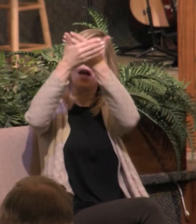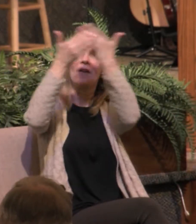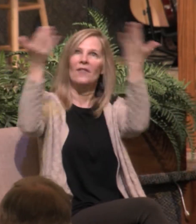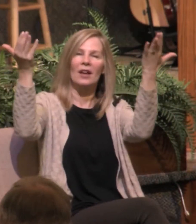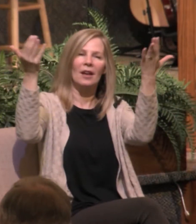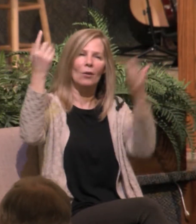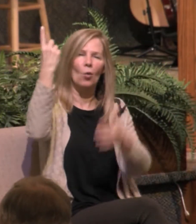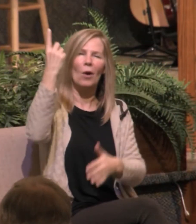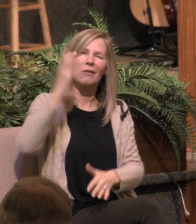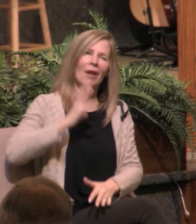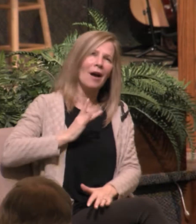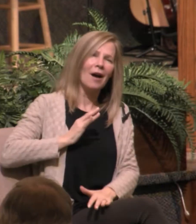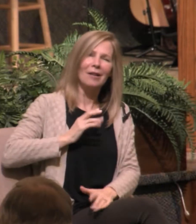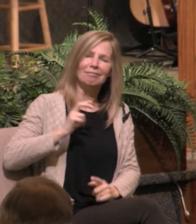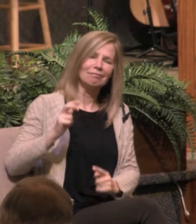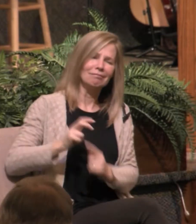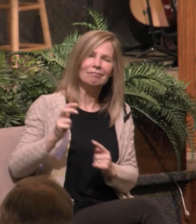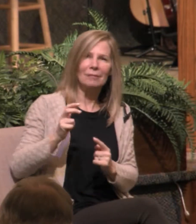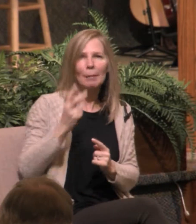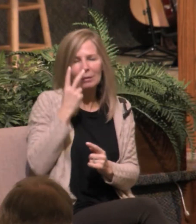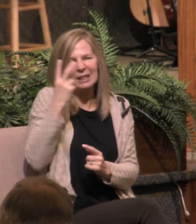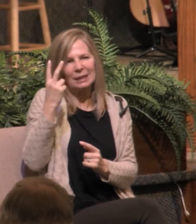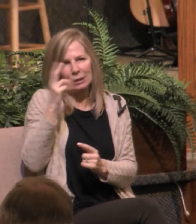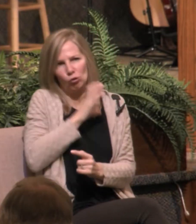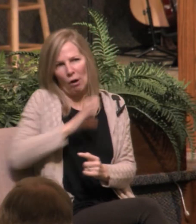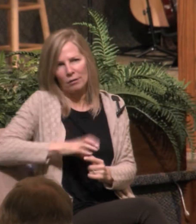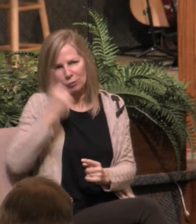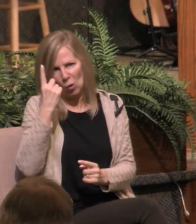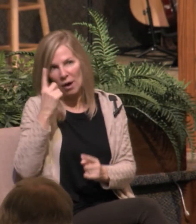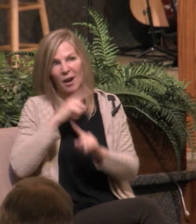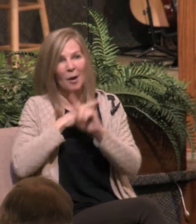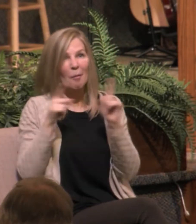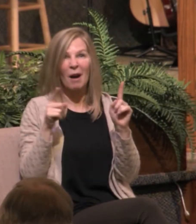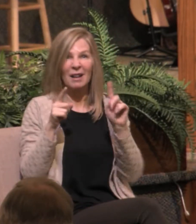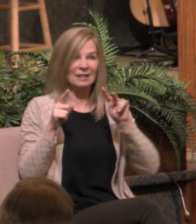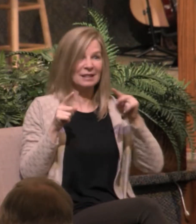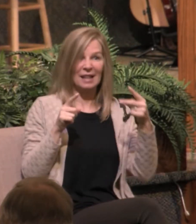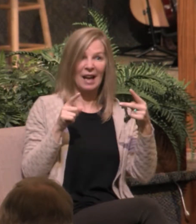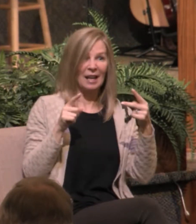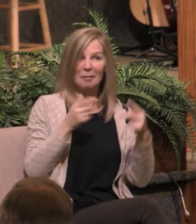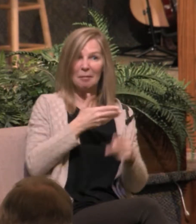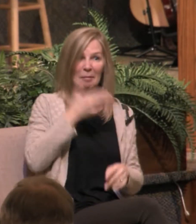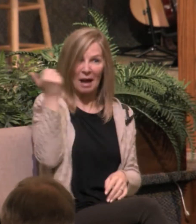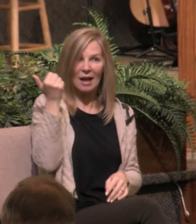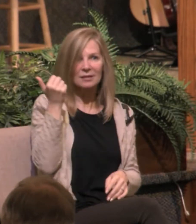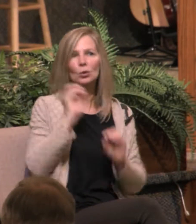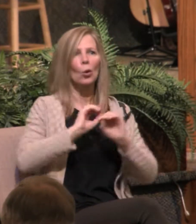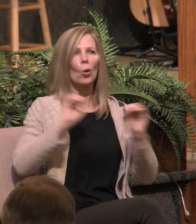of Christ, is the absence of sin and temptation.